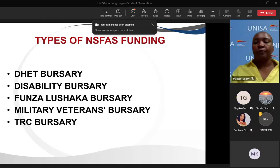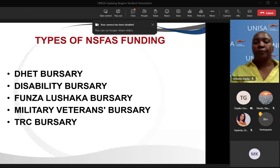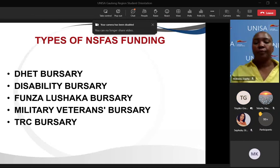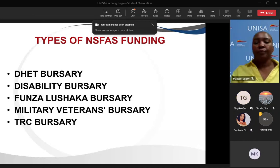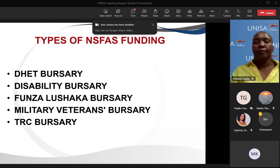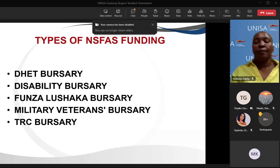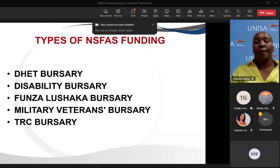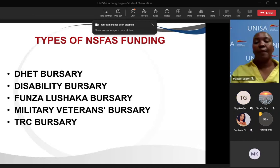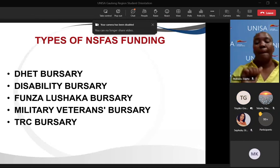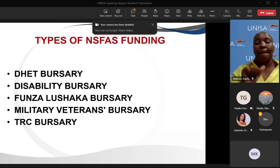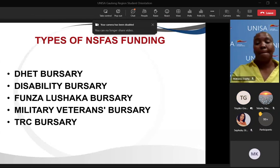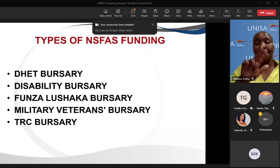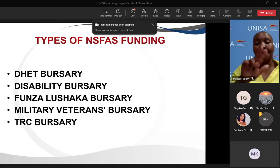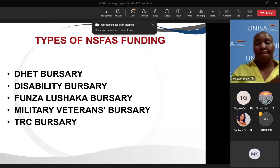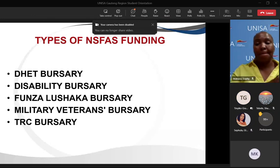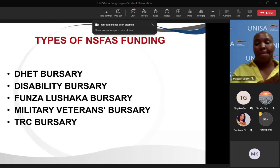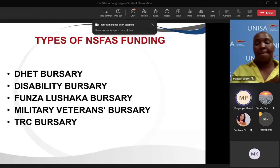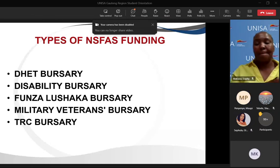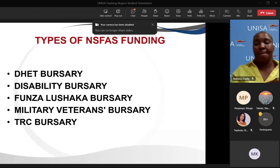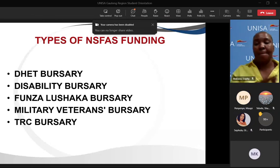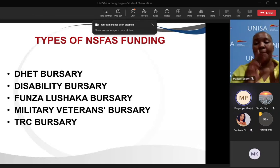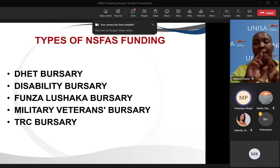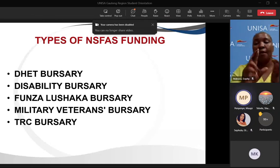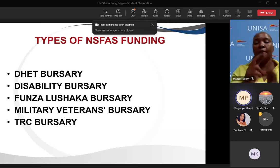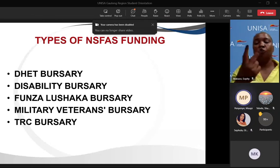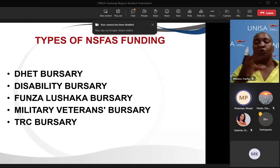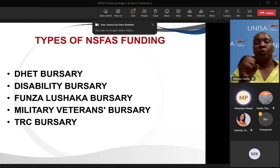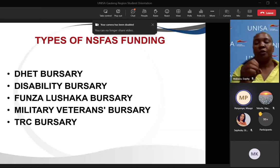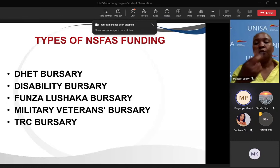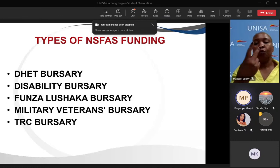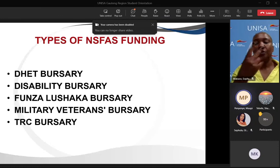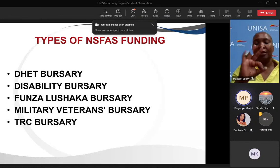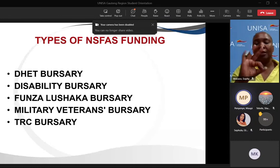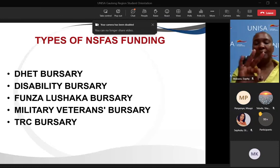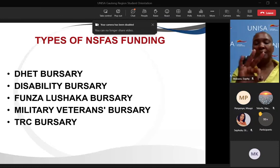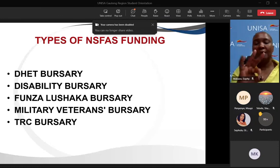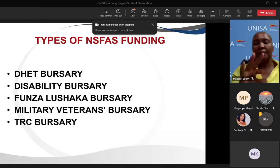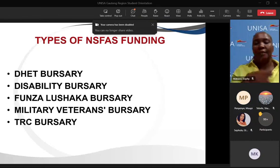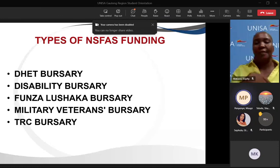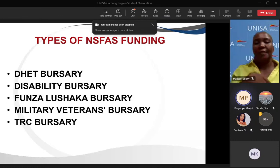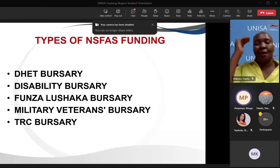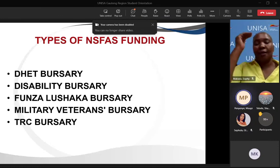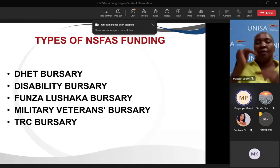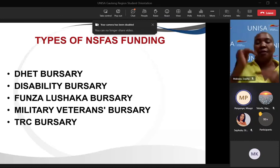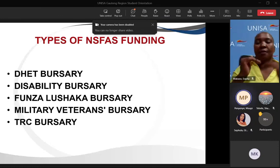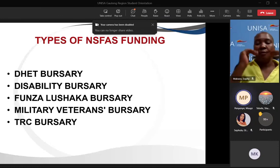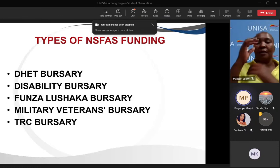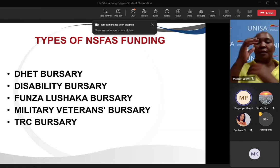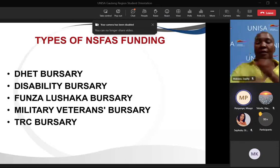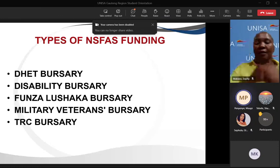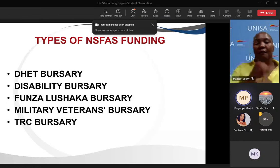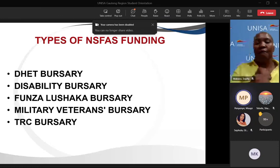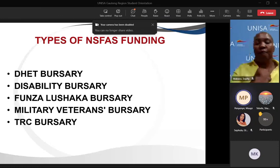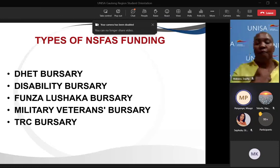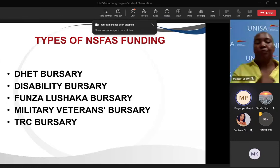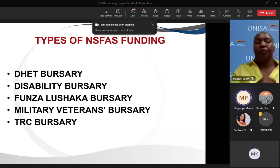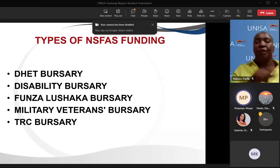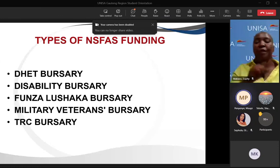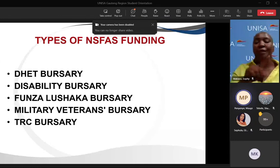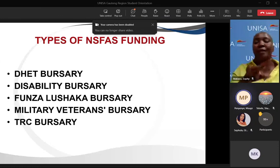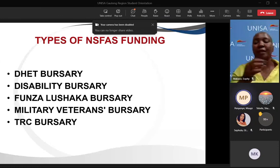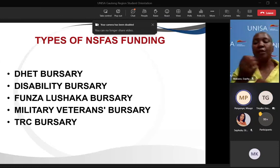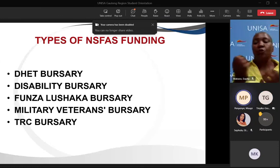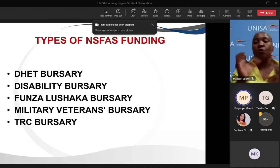application outcomes for the 2023 Academic Year please note that the institution